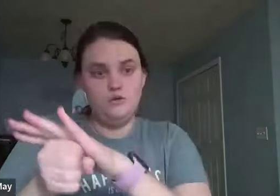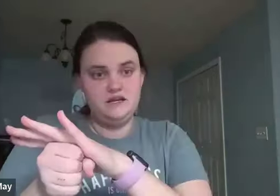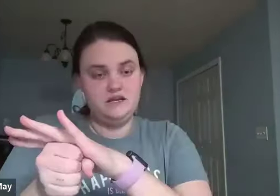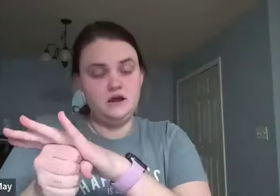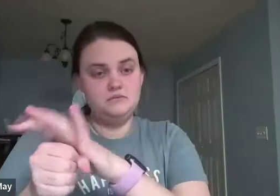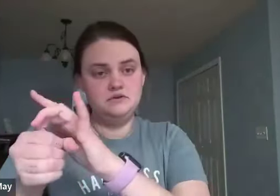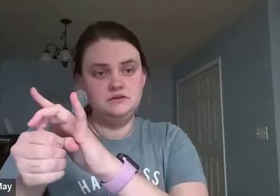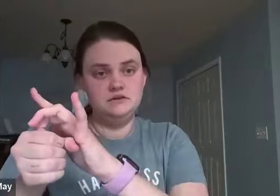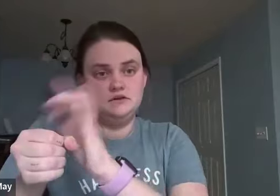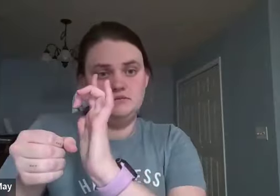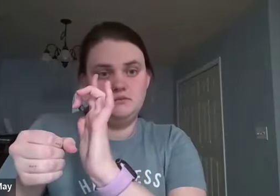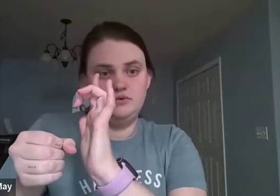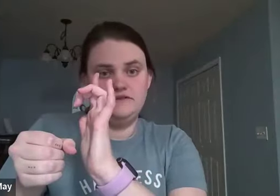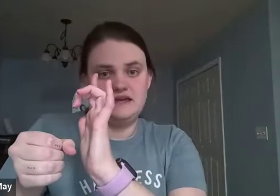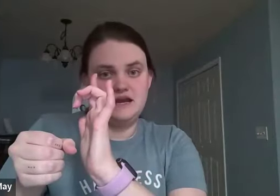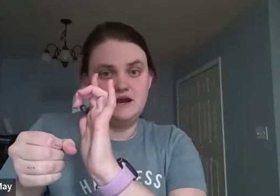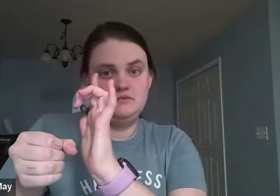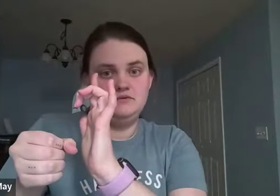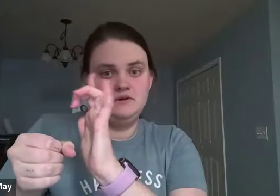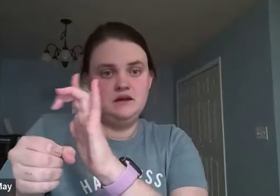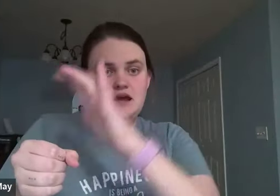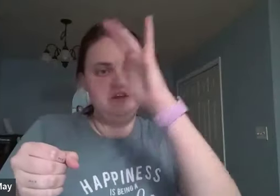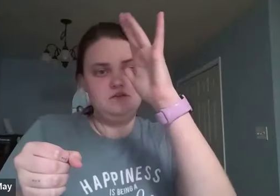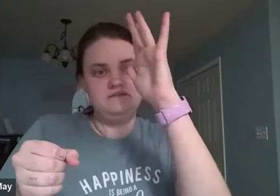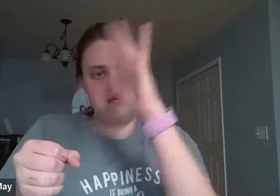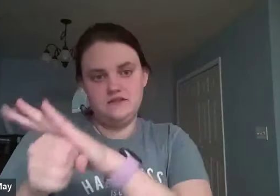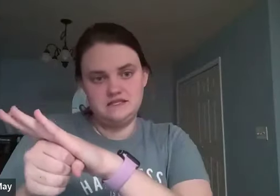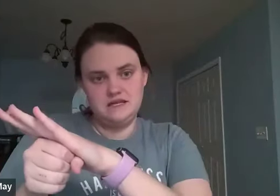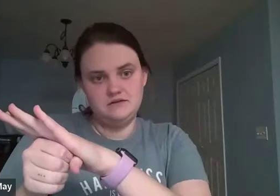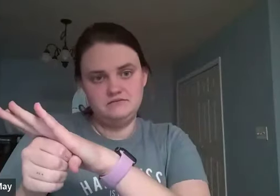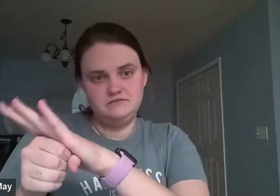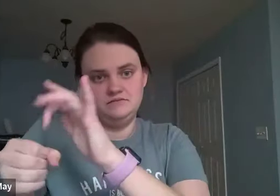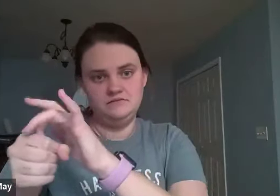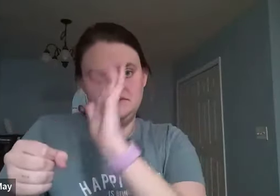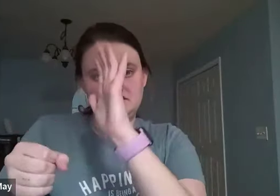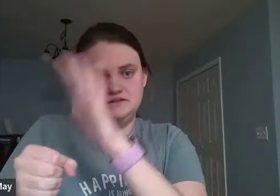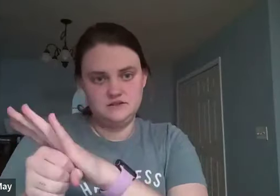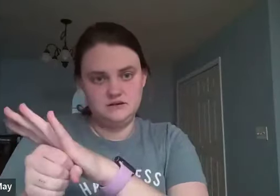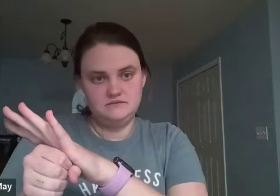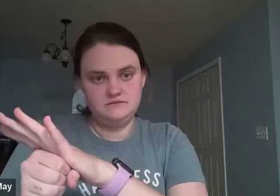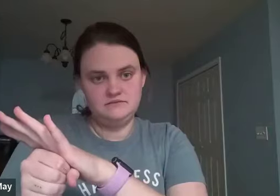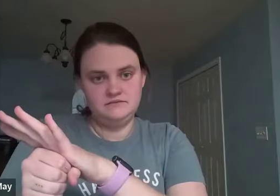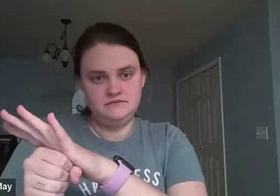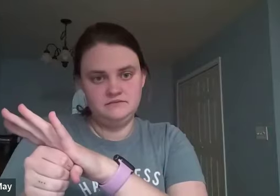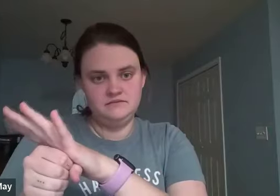opening it up, pulling that tab, and then you lift and then slam down. Soda.